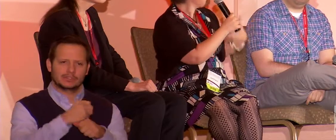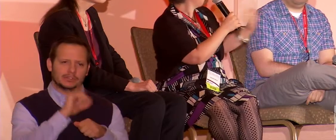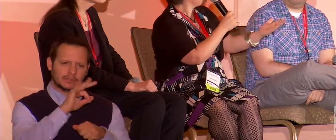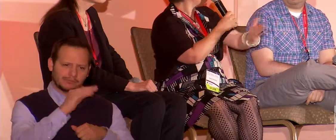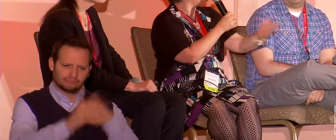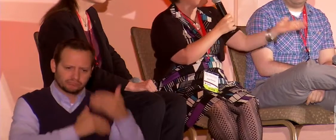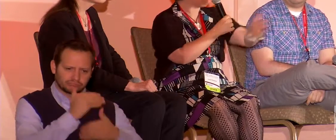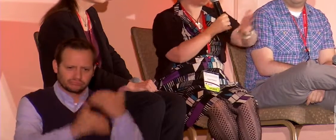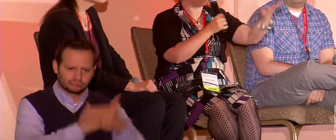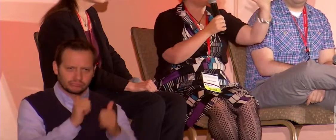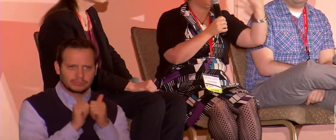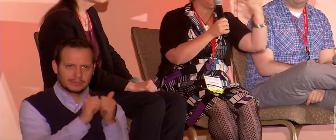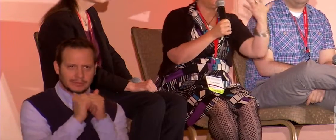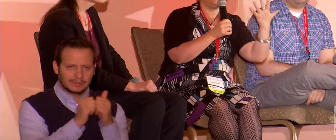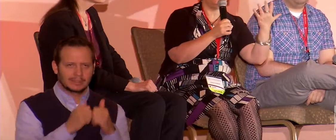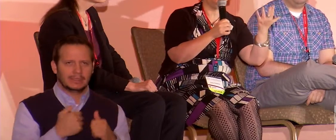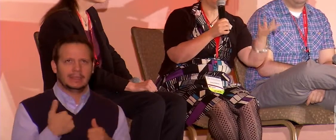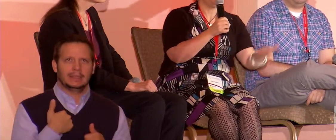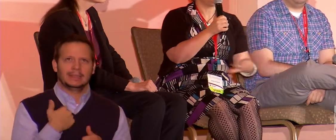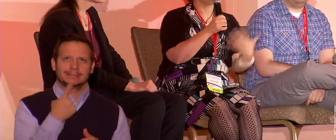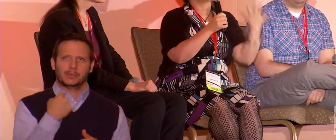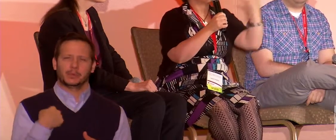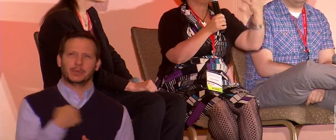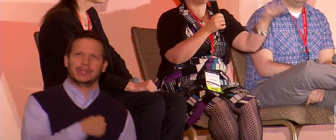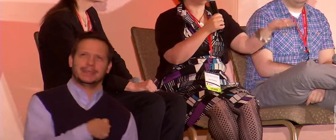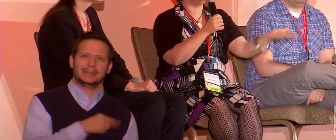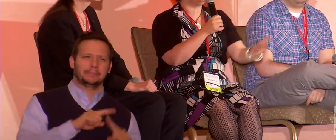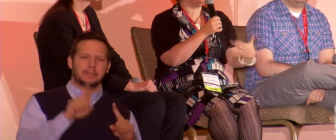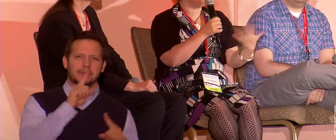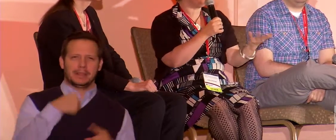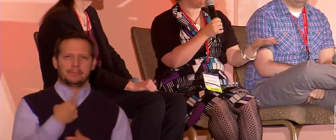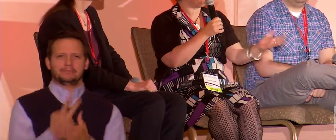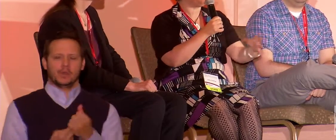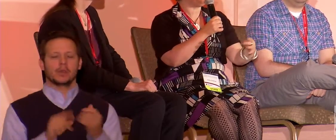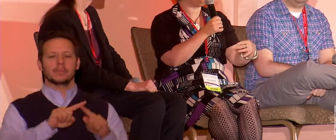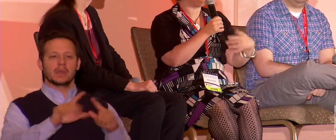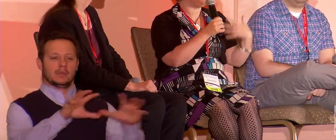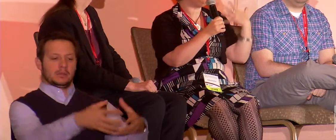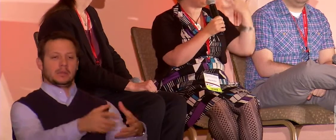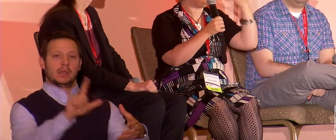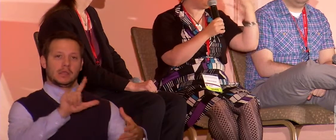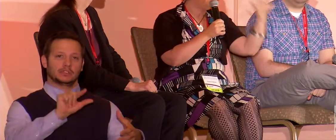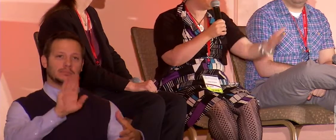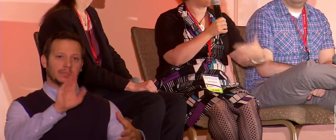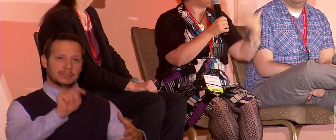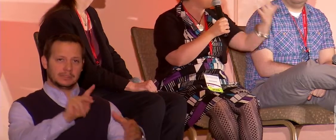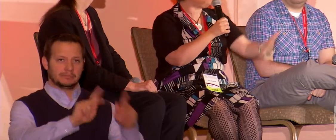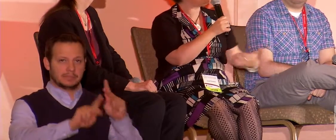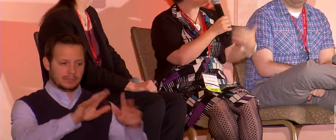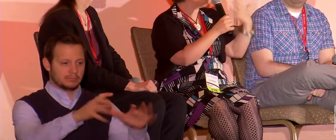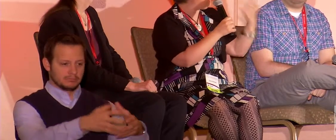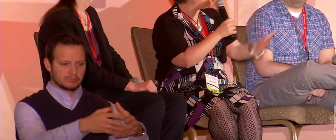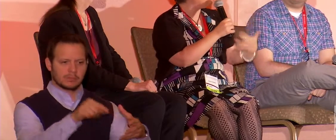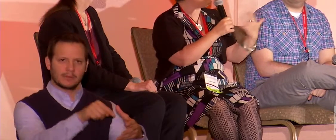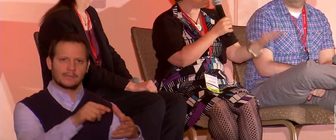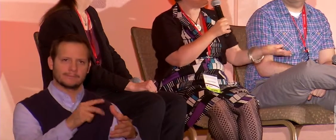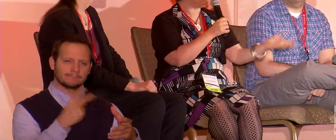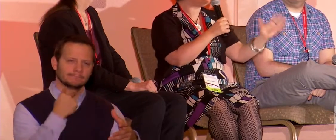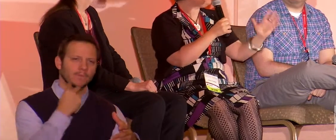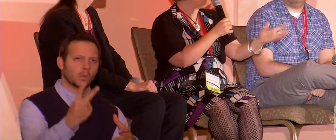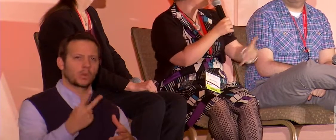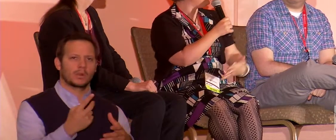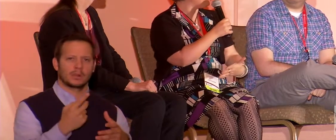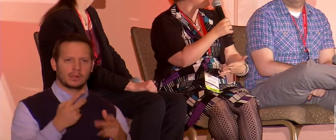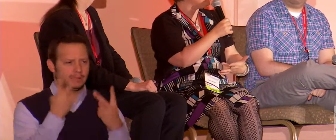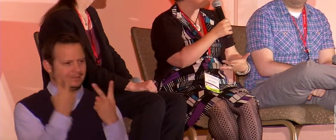it's hard to say we, because I'm in both, but LGBT people, you know, that movement has been very visible, vocal, active,